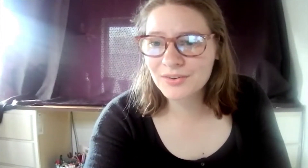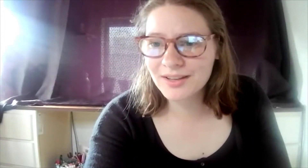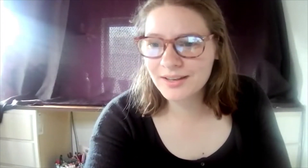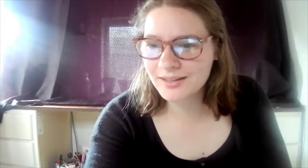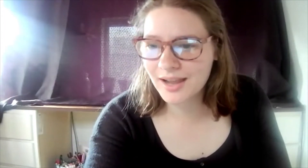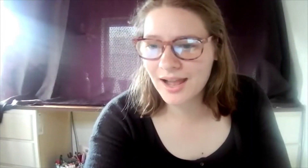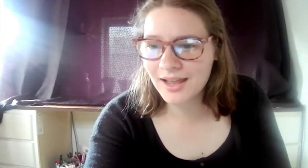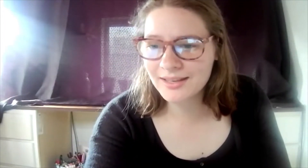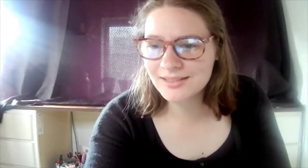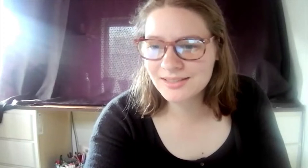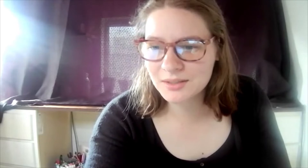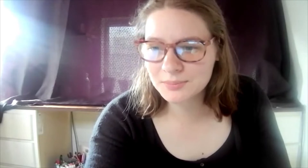Good, guys.